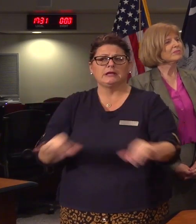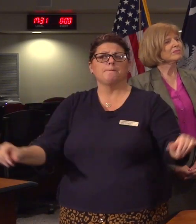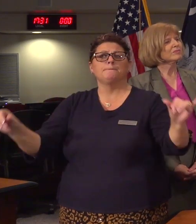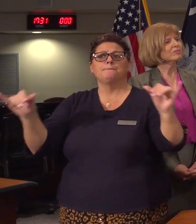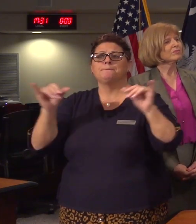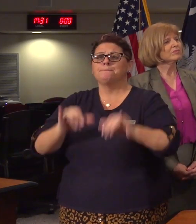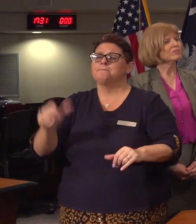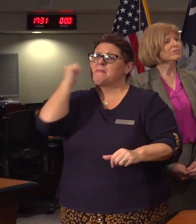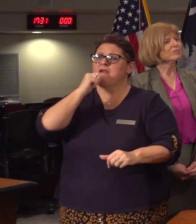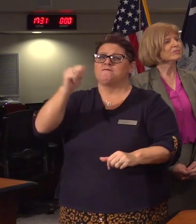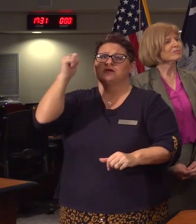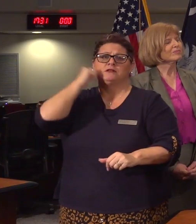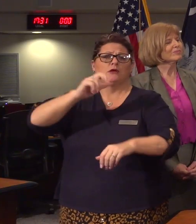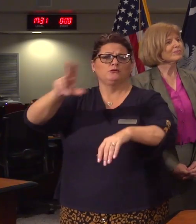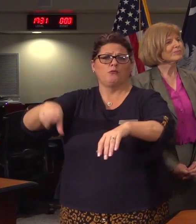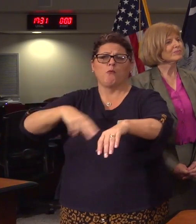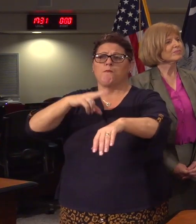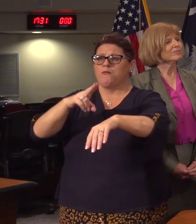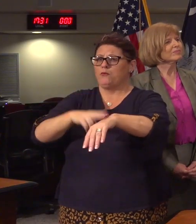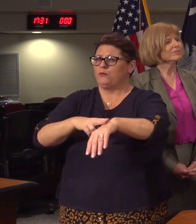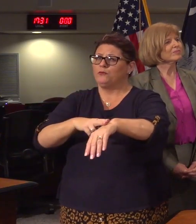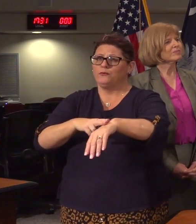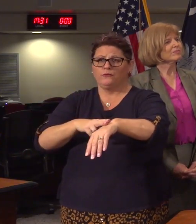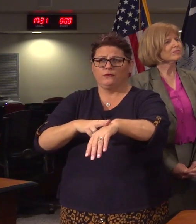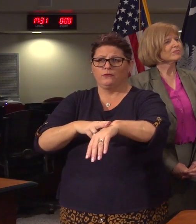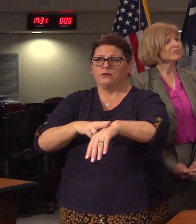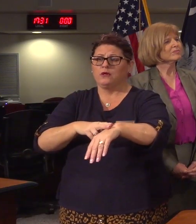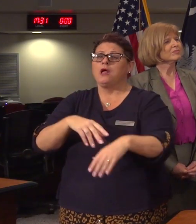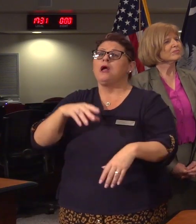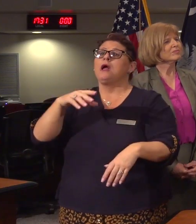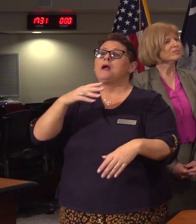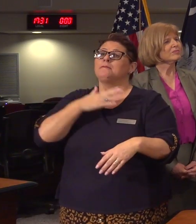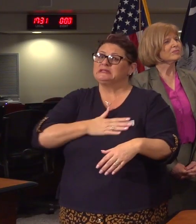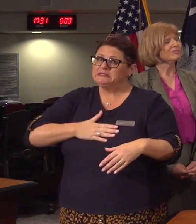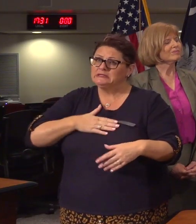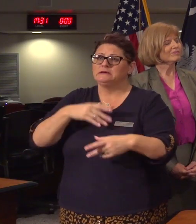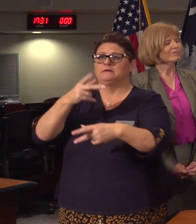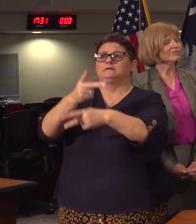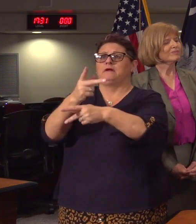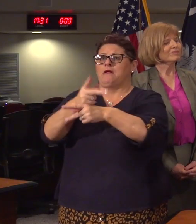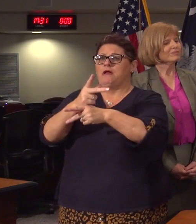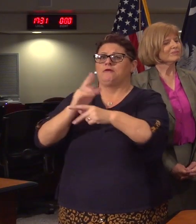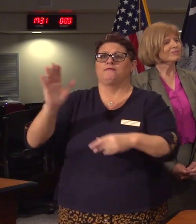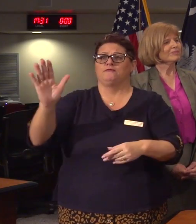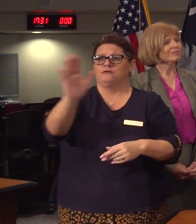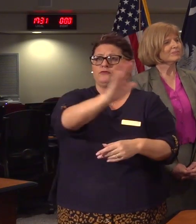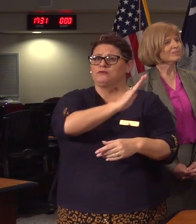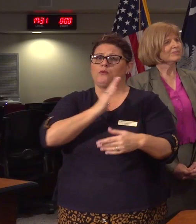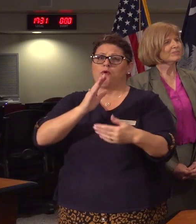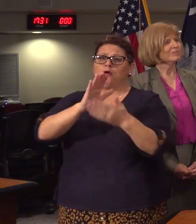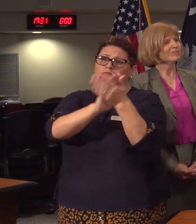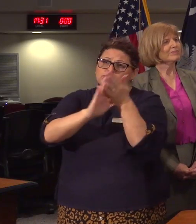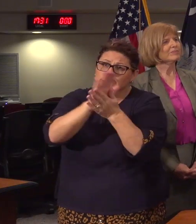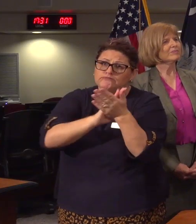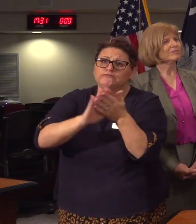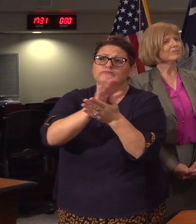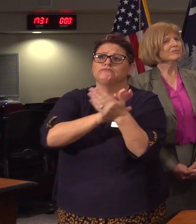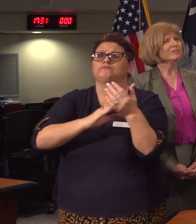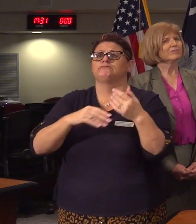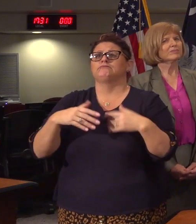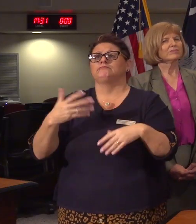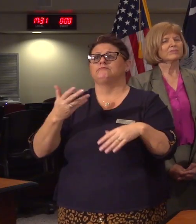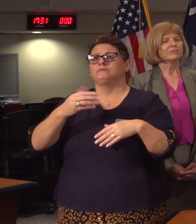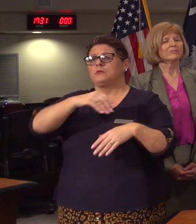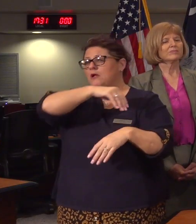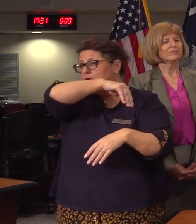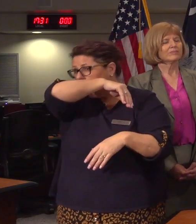routines with a focus on protecting against illness by practicing good hygiene, including routinely washing your hands and